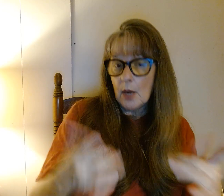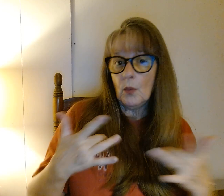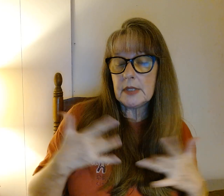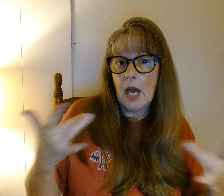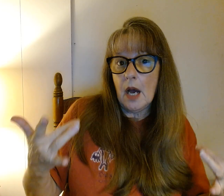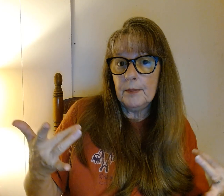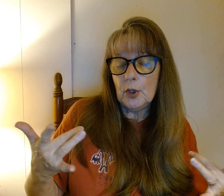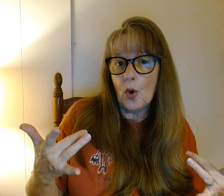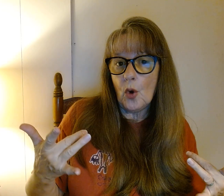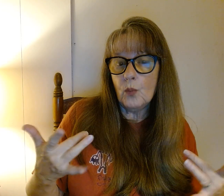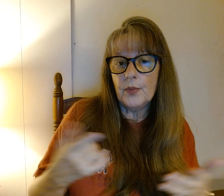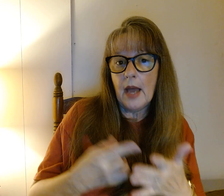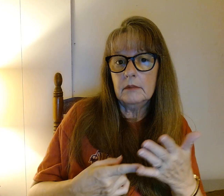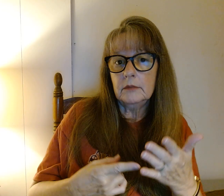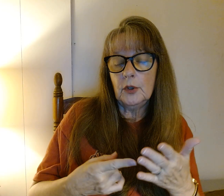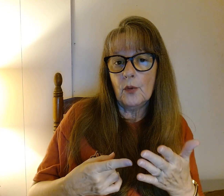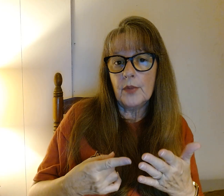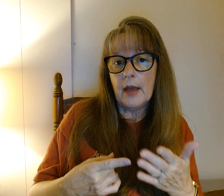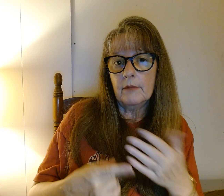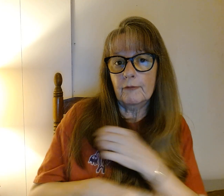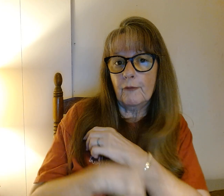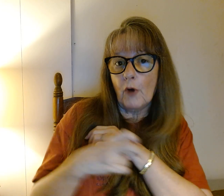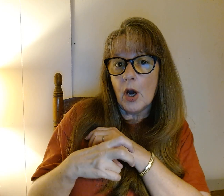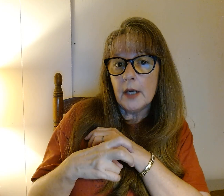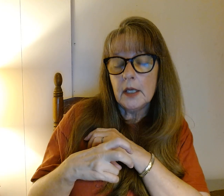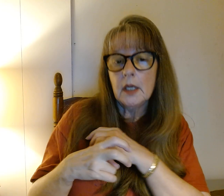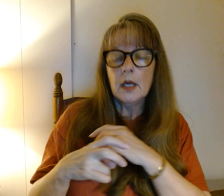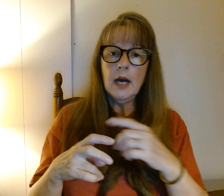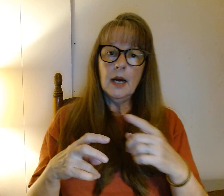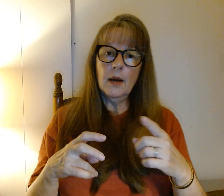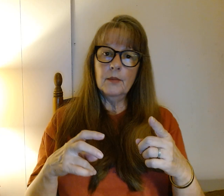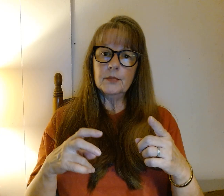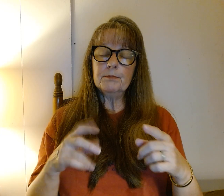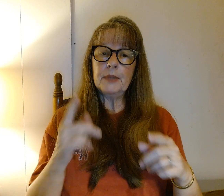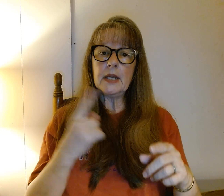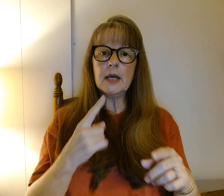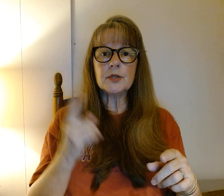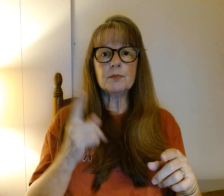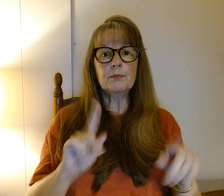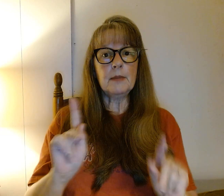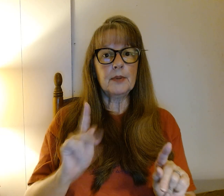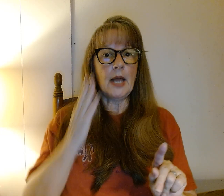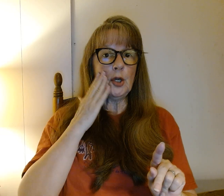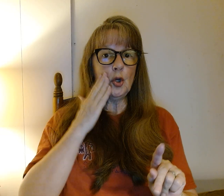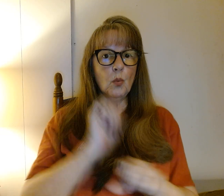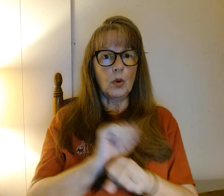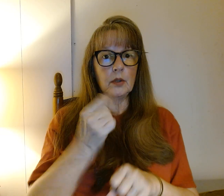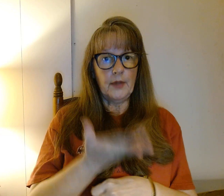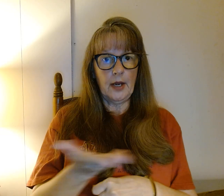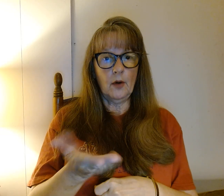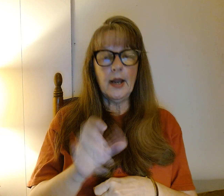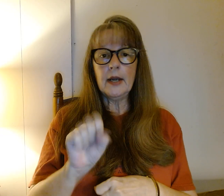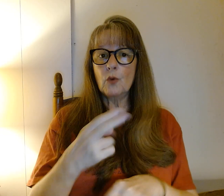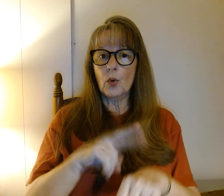what's up, that fraud, because people I knew worked there, and of course it